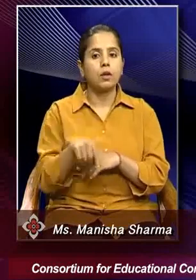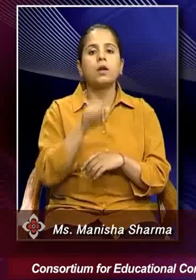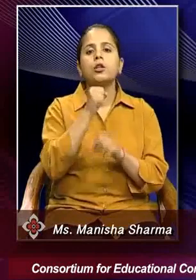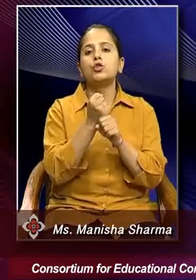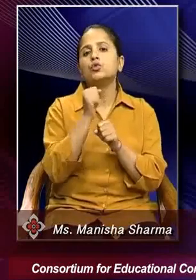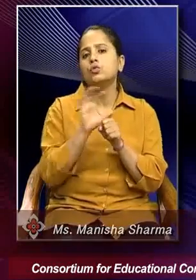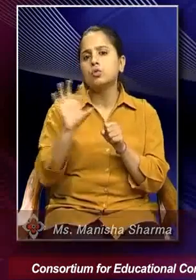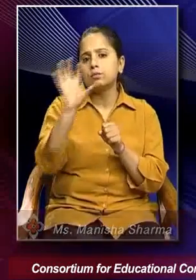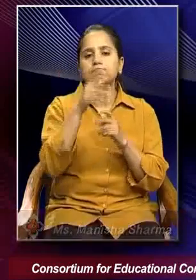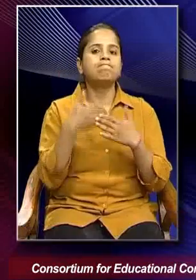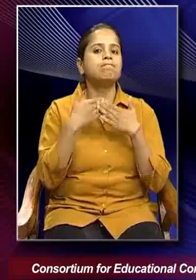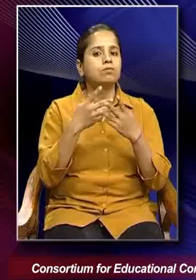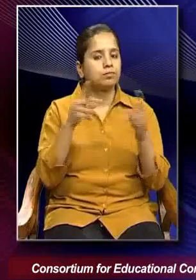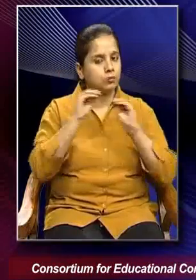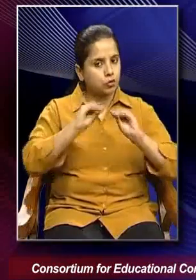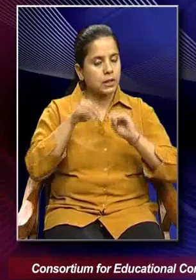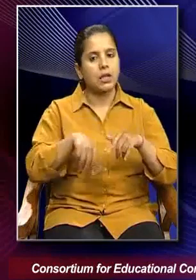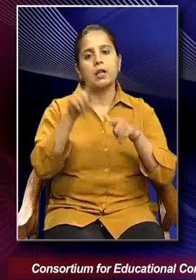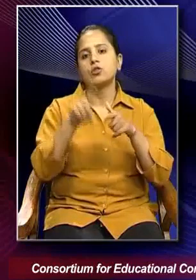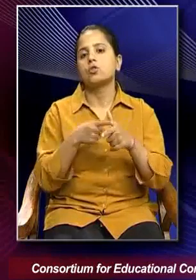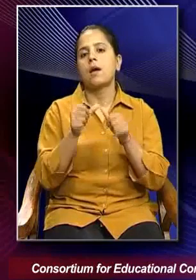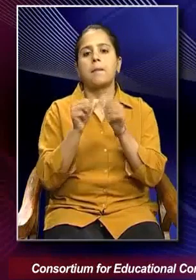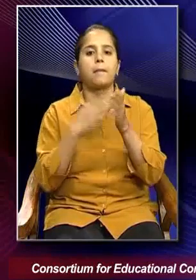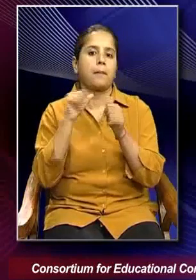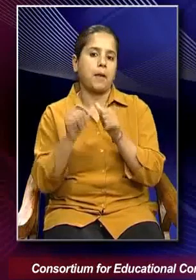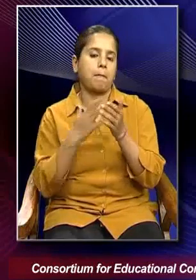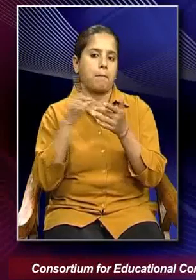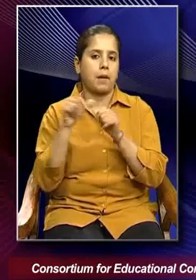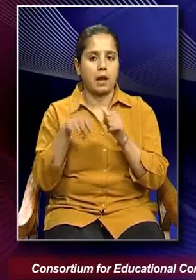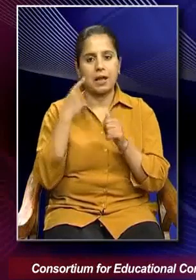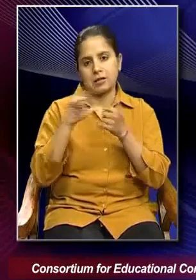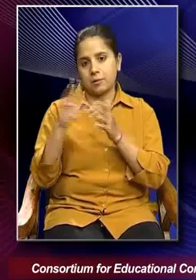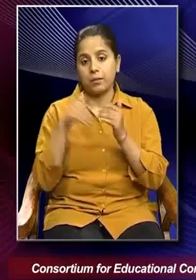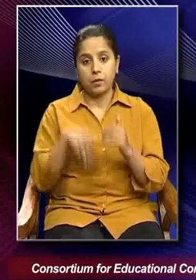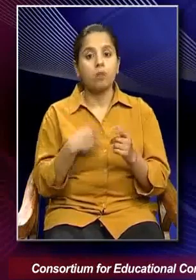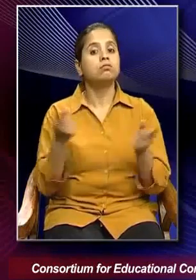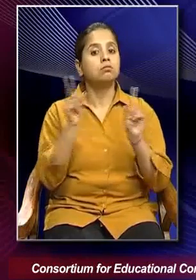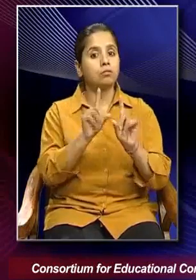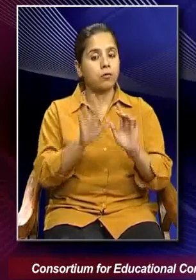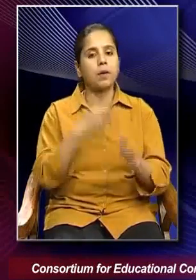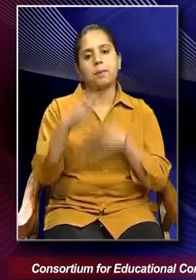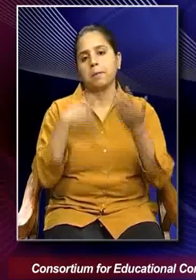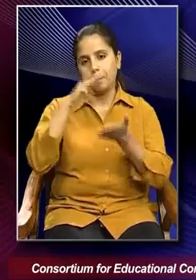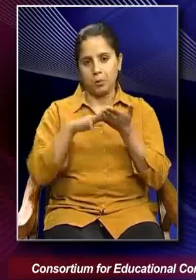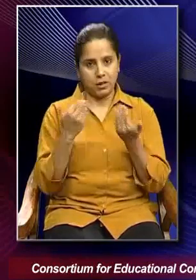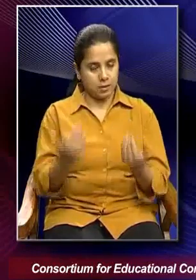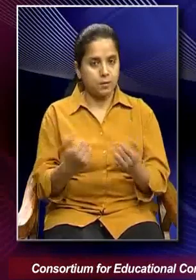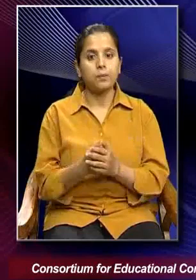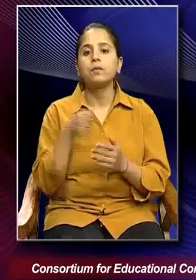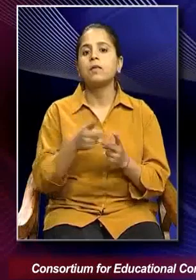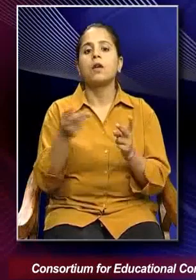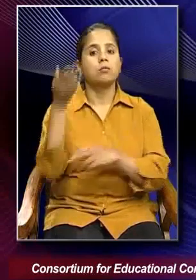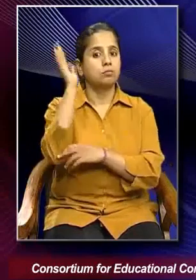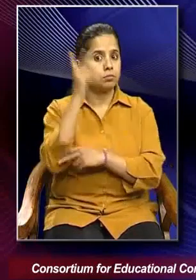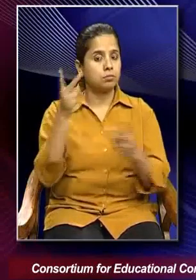Geography at Jamia Millia Islamia, New Delhi. And today I am assisted by Ms. Manisha Sharma on this